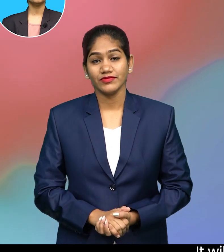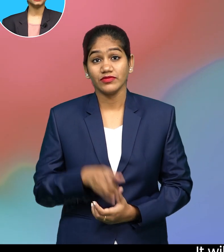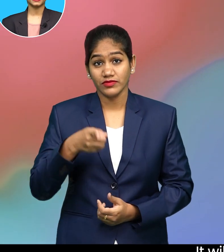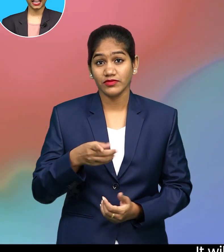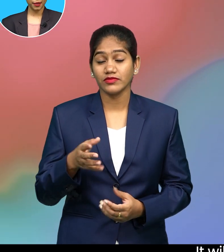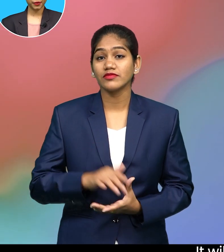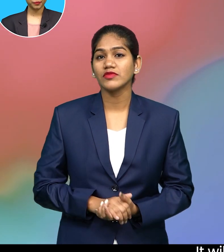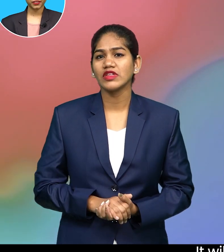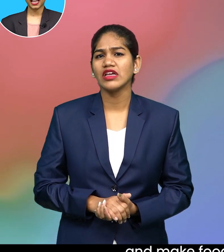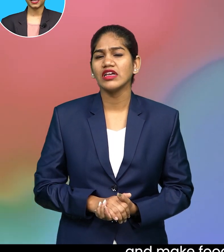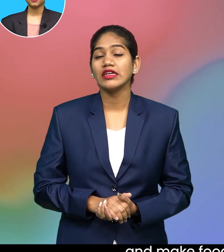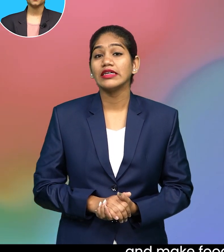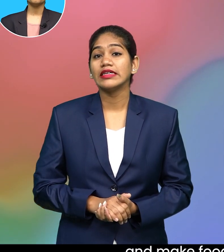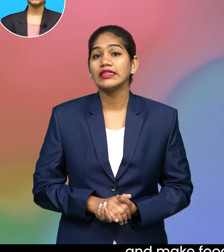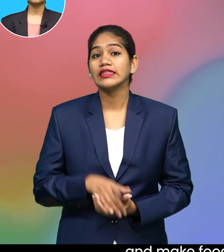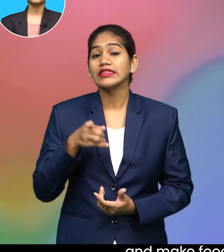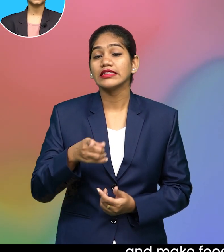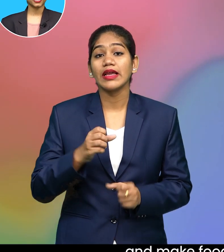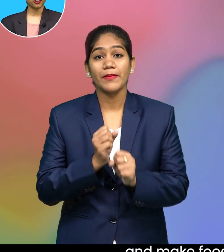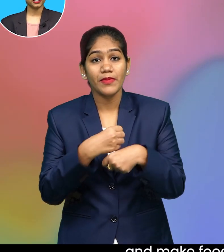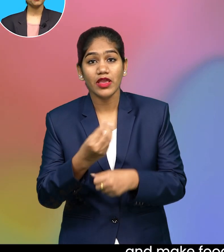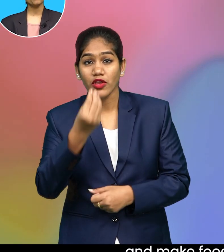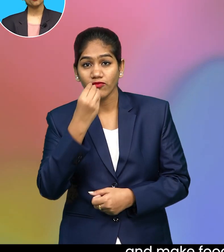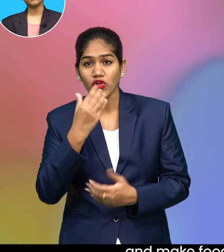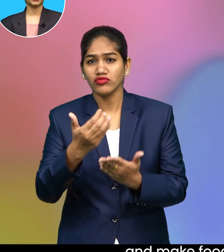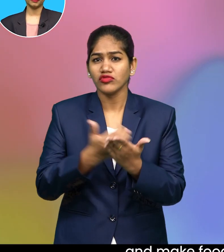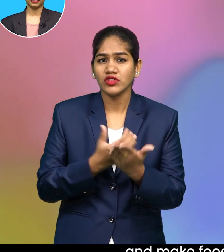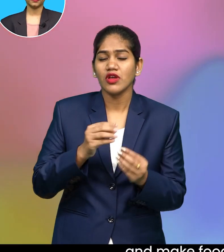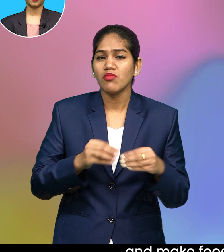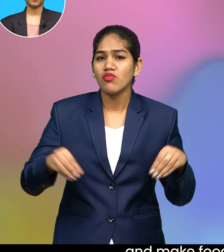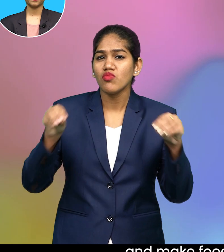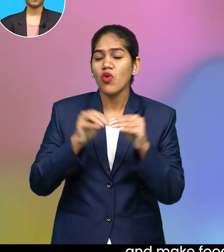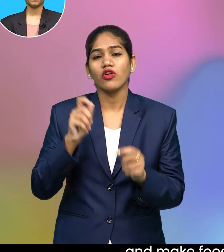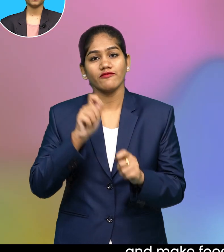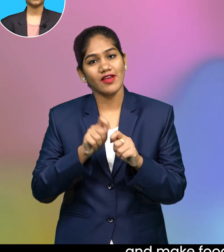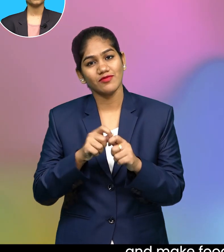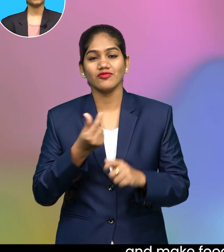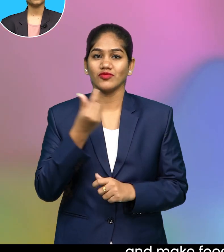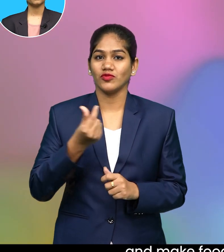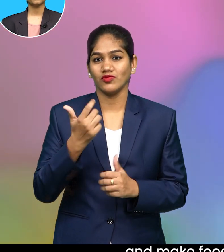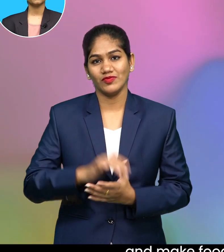It will fill the gap and make food security more viable.